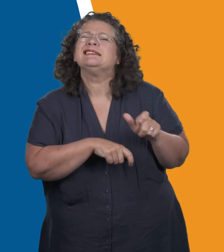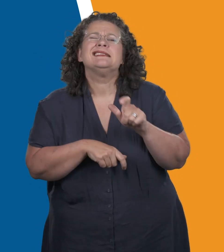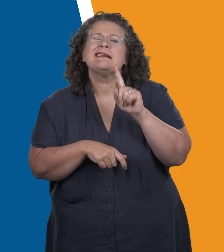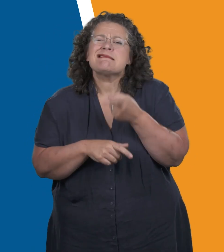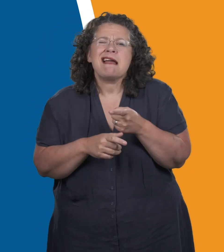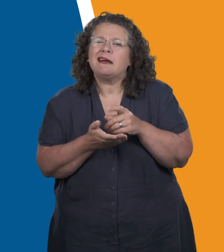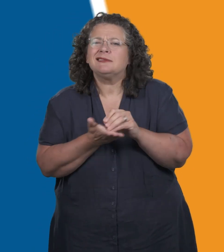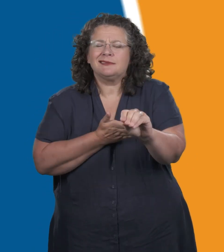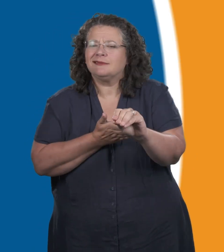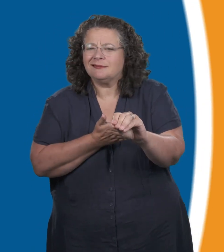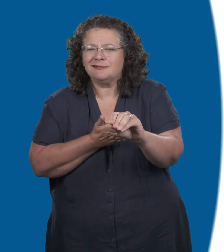non-disabled candidate.